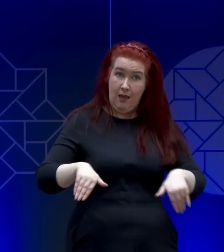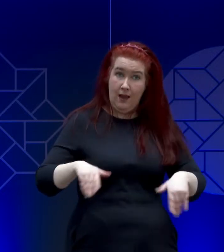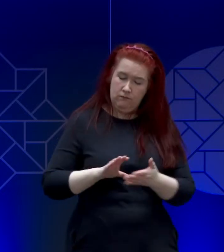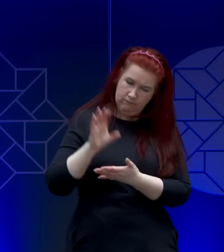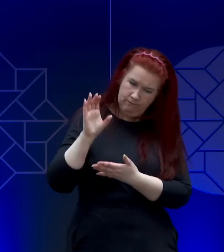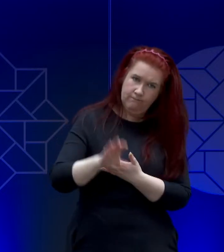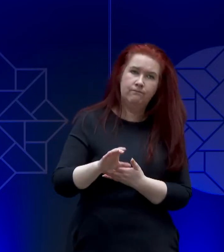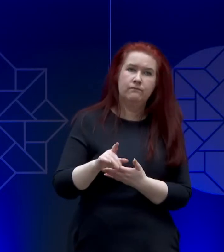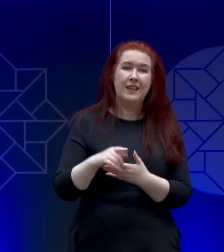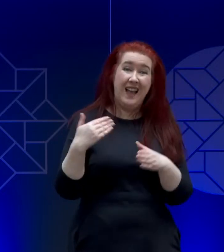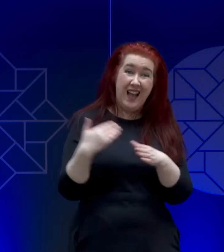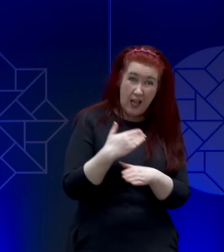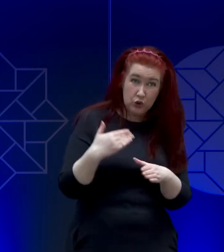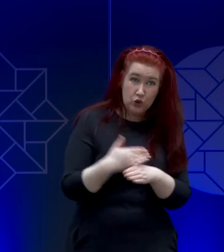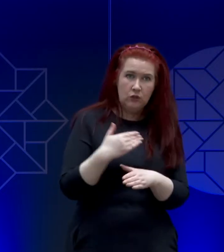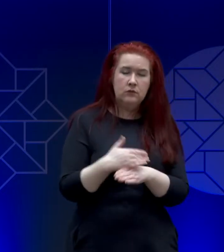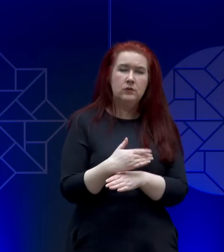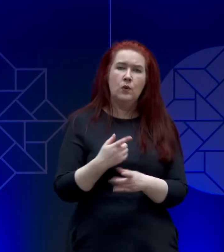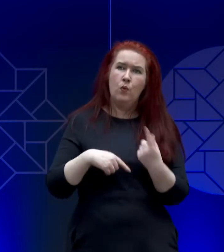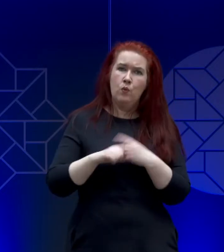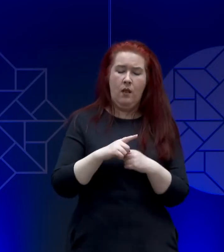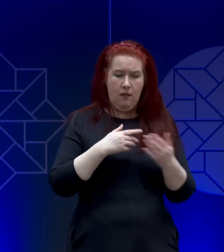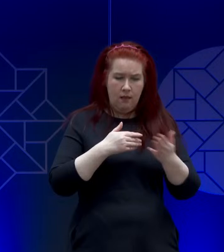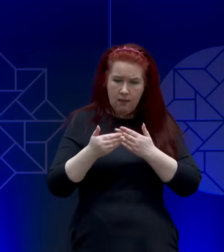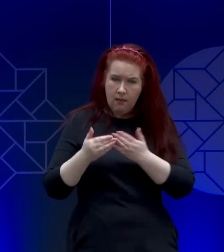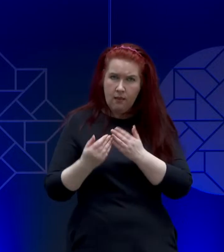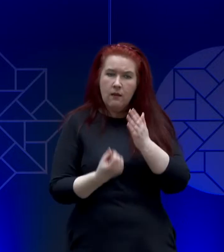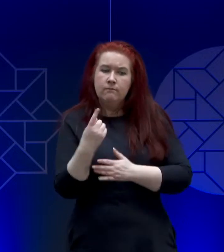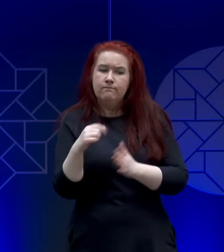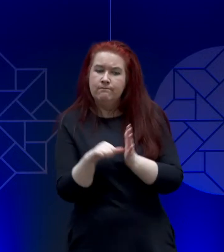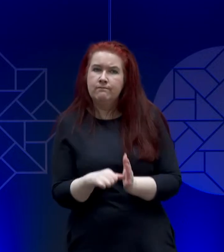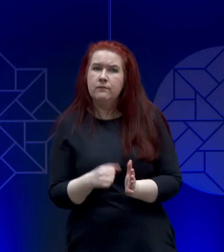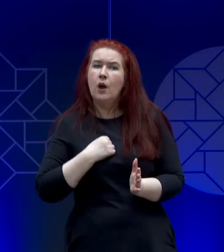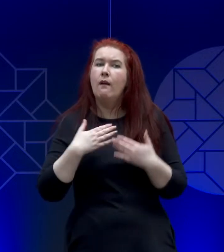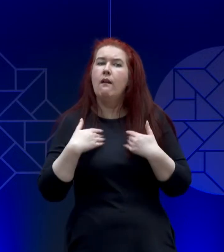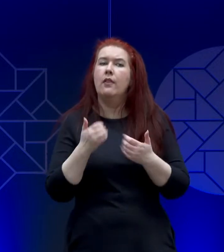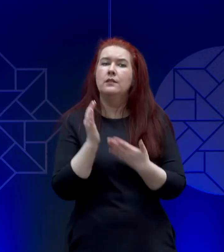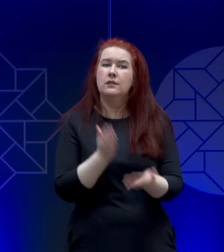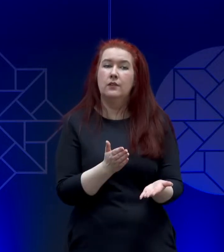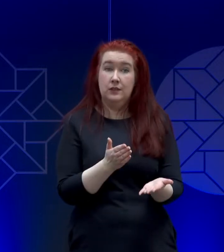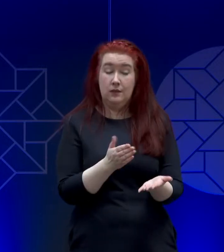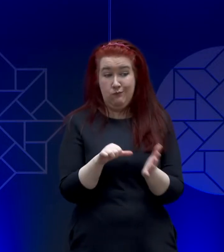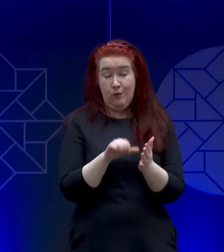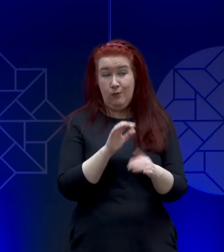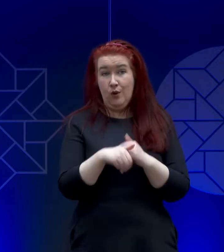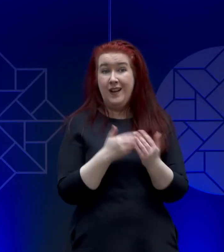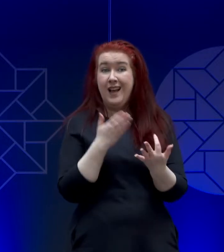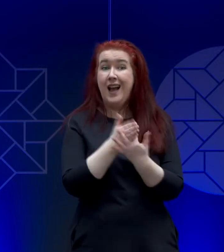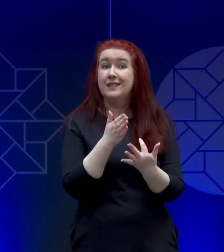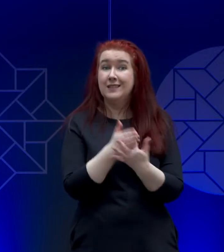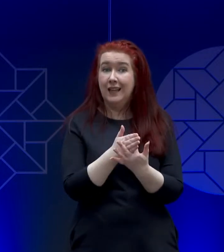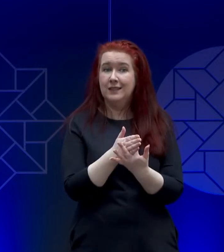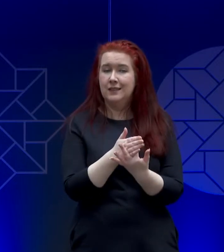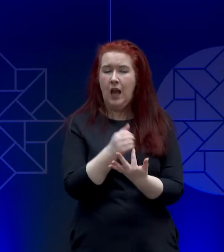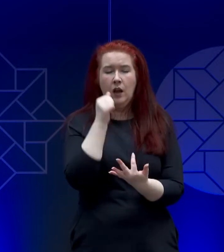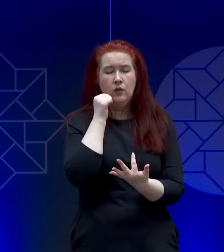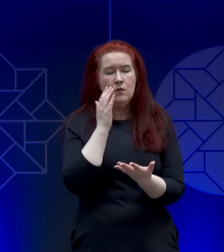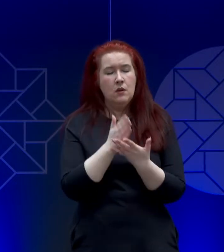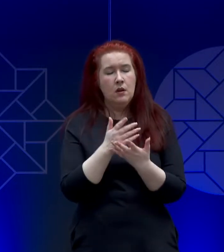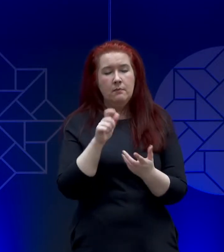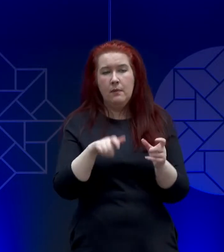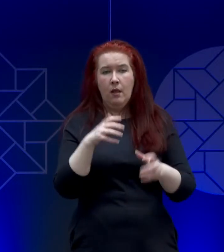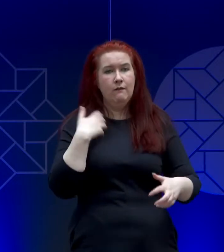Actions that will address the immediate issues in our health service, those problems of access that I know cause so much